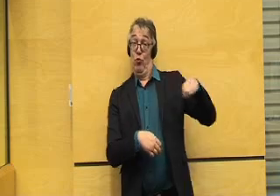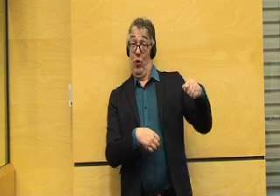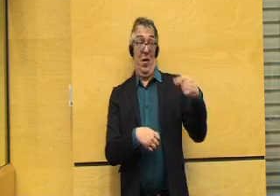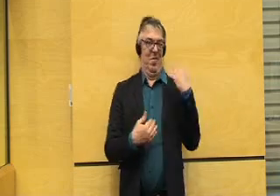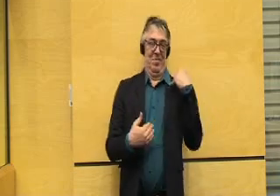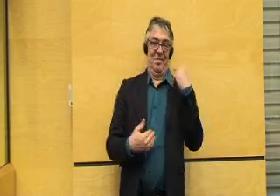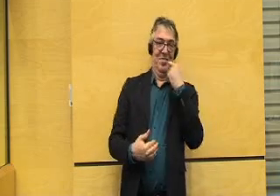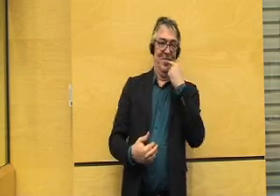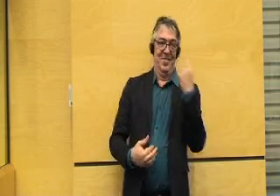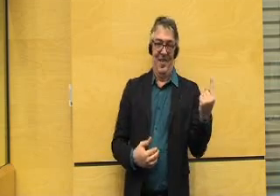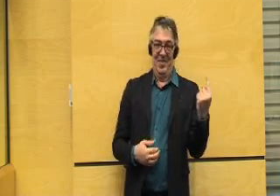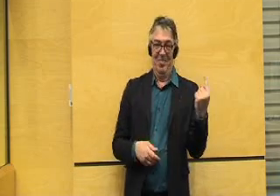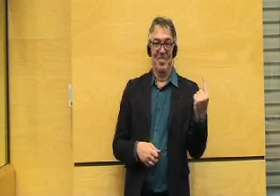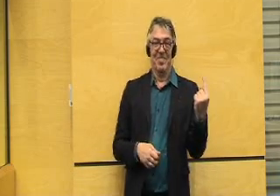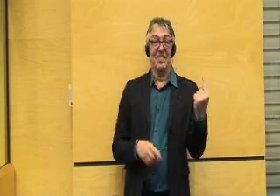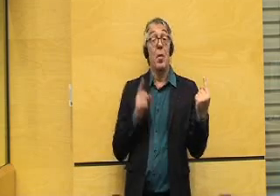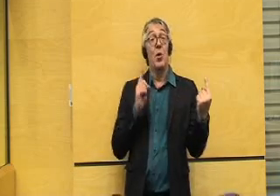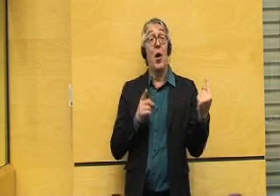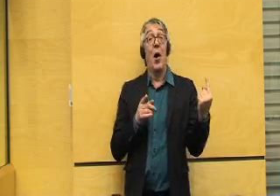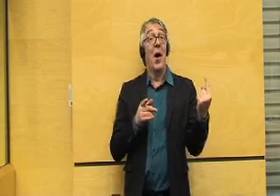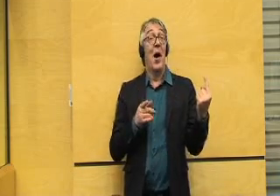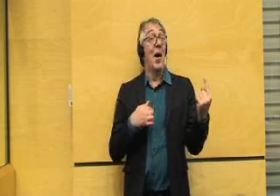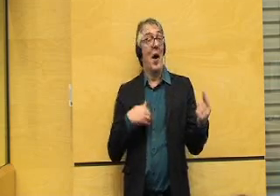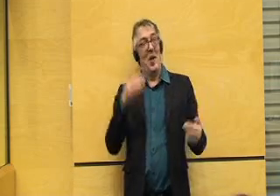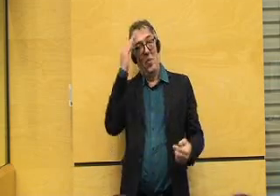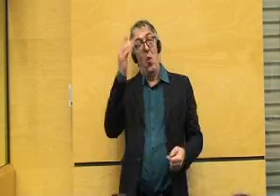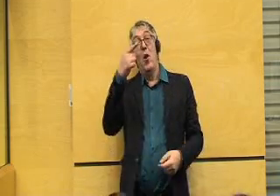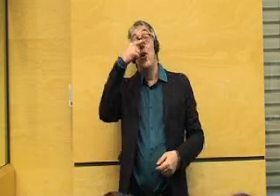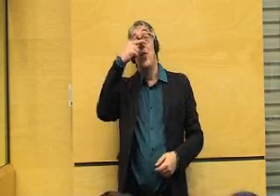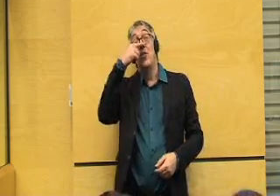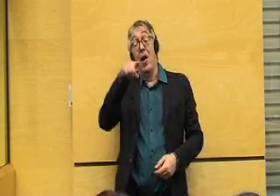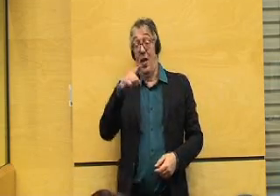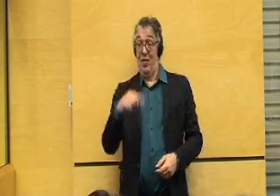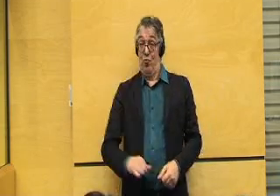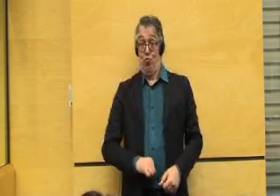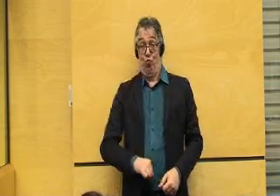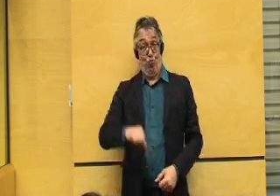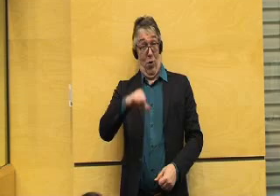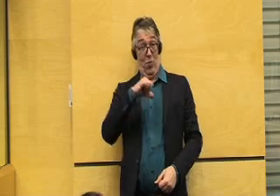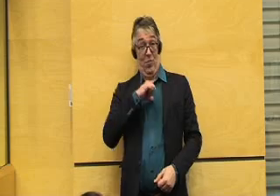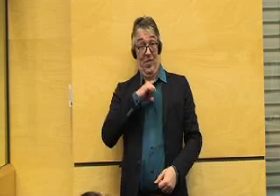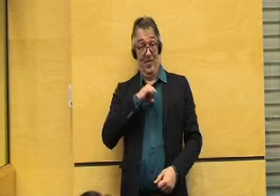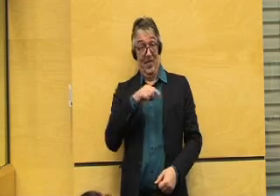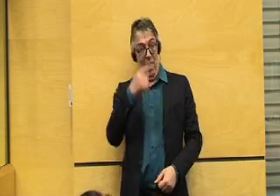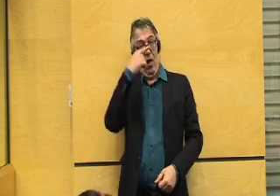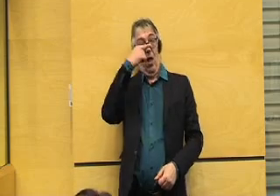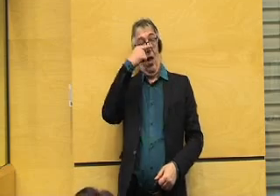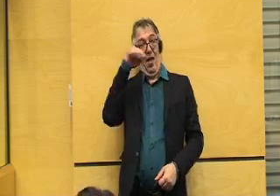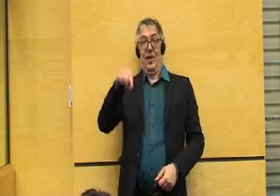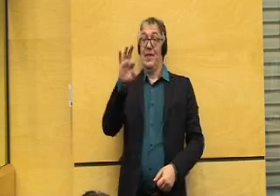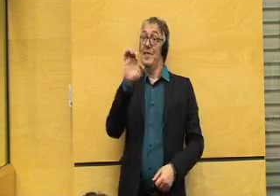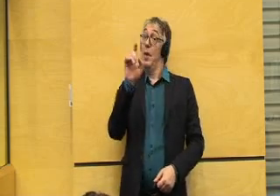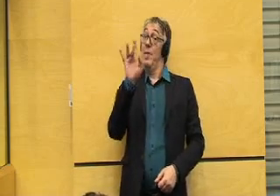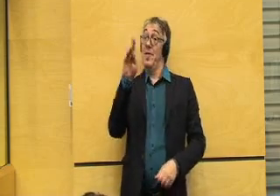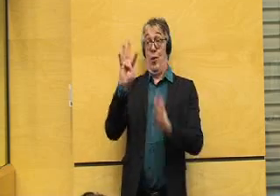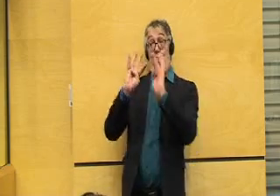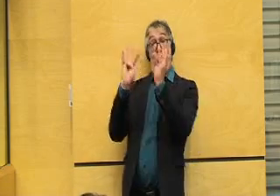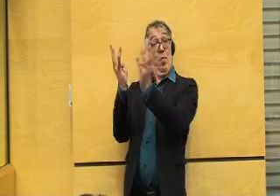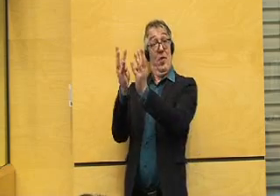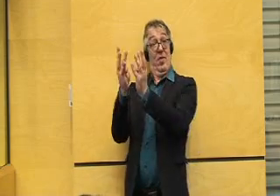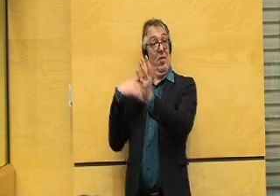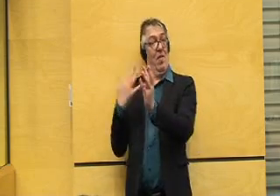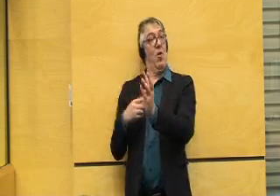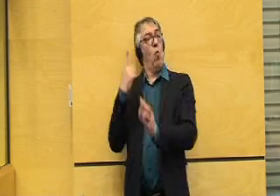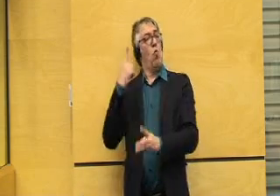Thailand is very, very proud of your expert. Honorable Senator Montiam Buntan, our dear colleague and friend, is